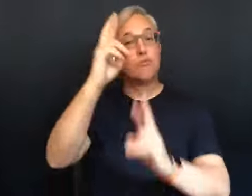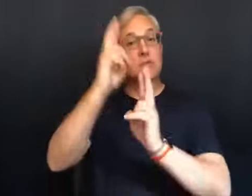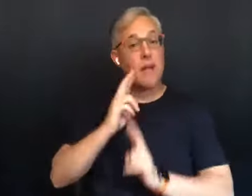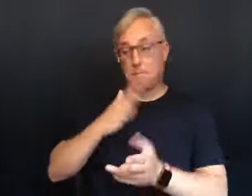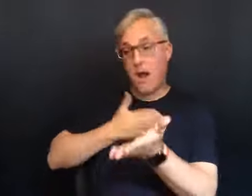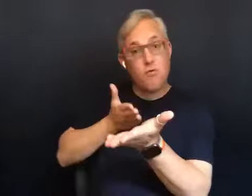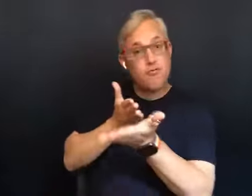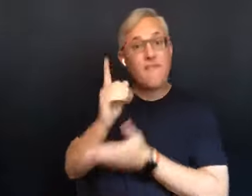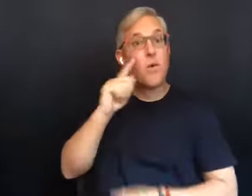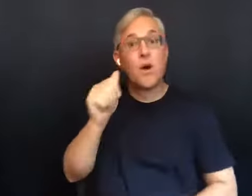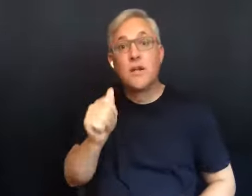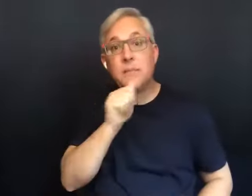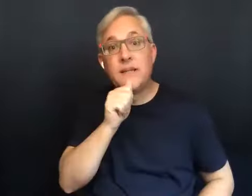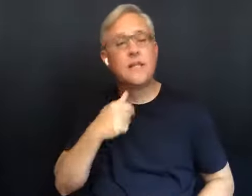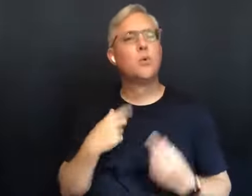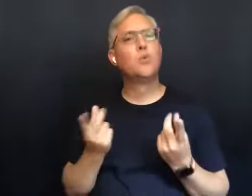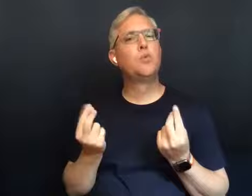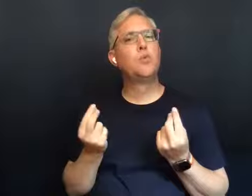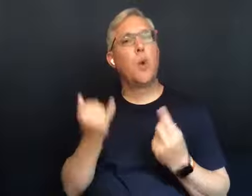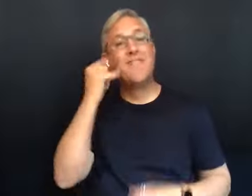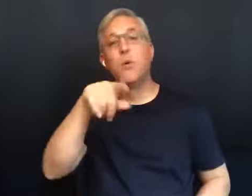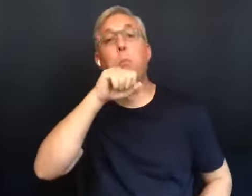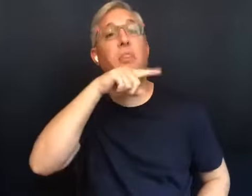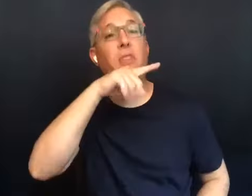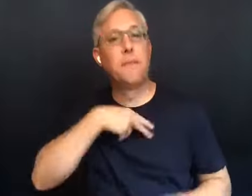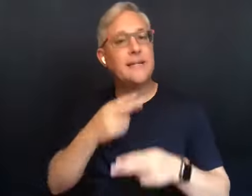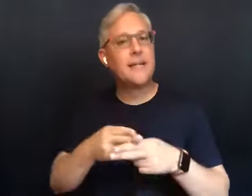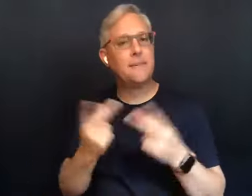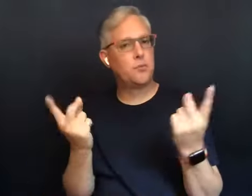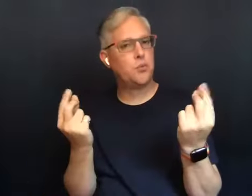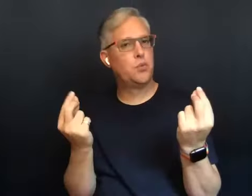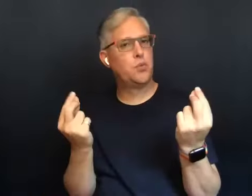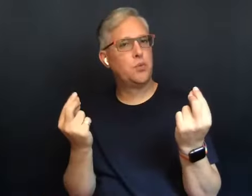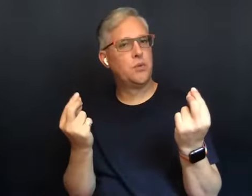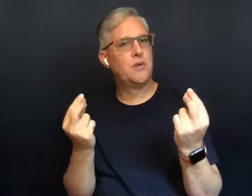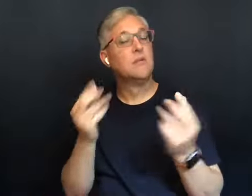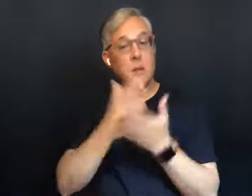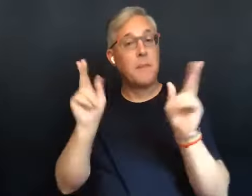But what do I do if you don't respect the right that I have to my anonymity?